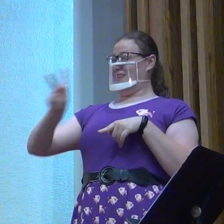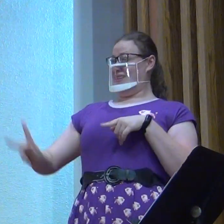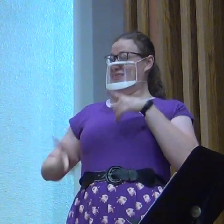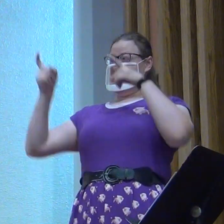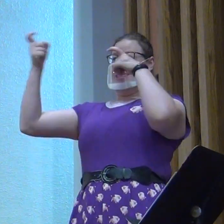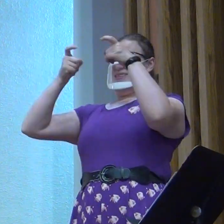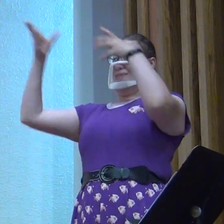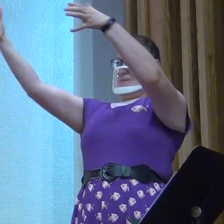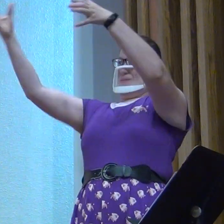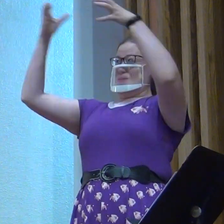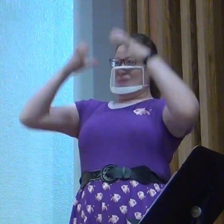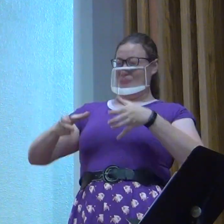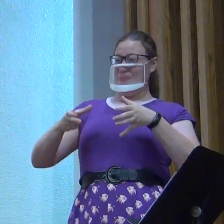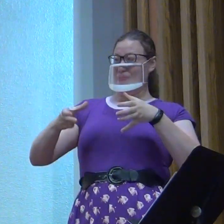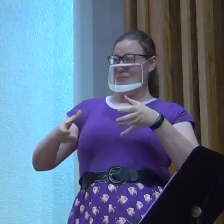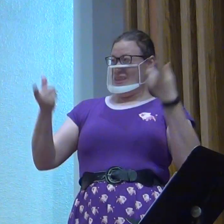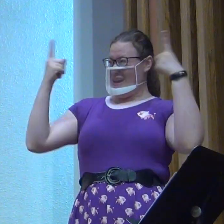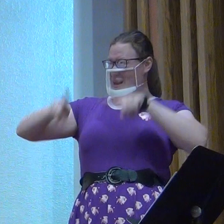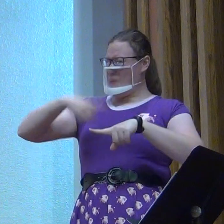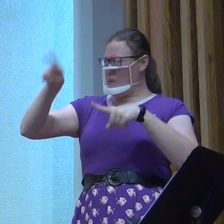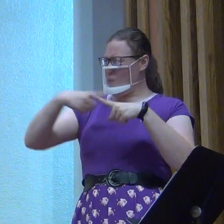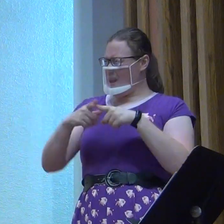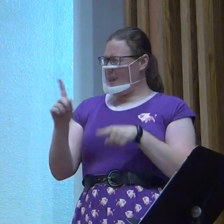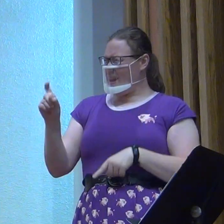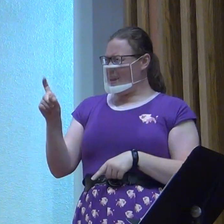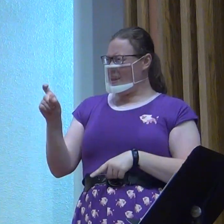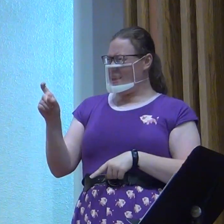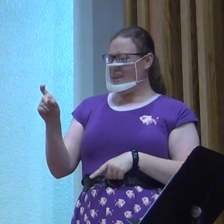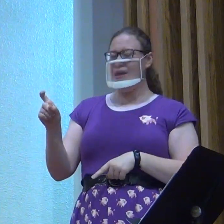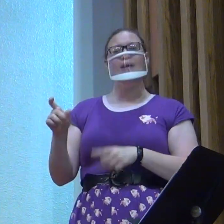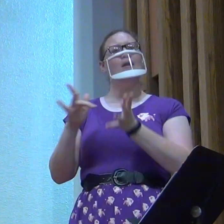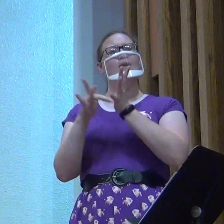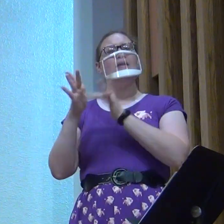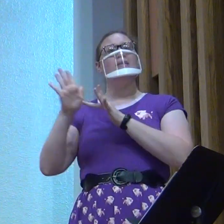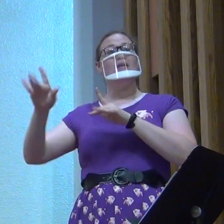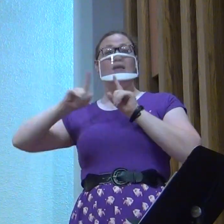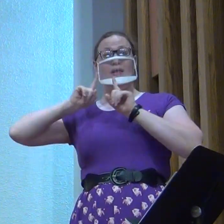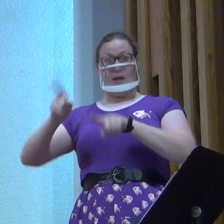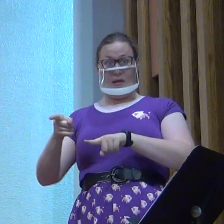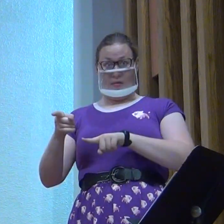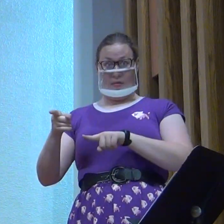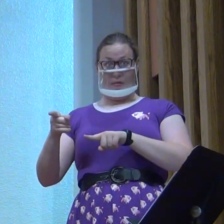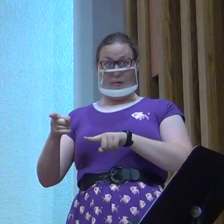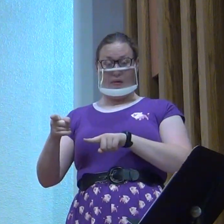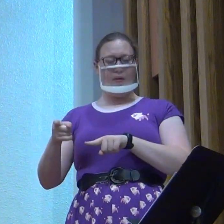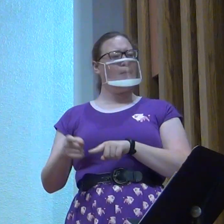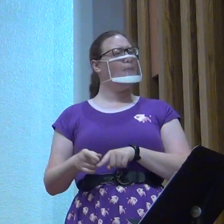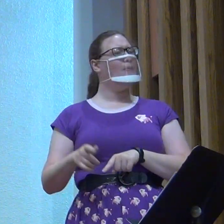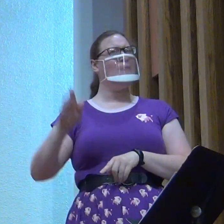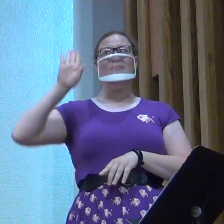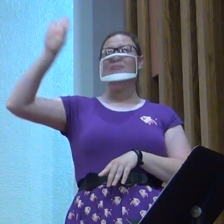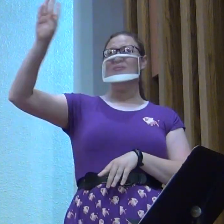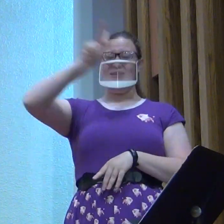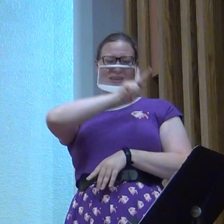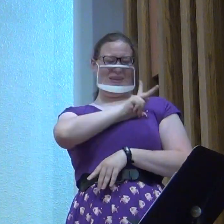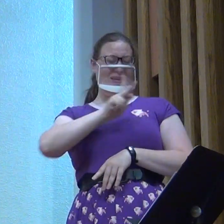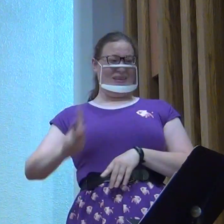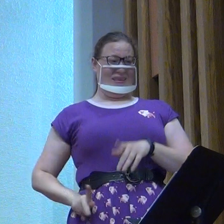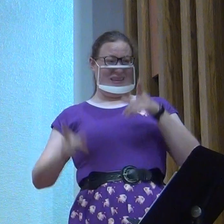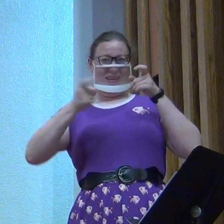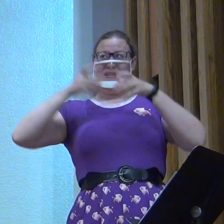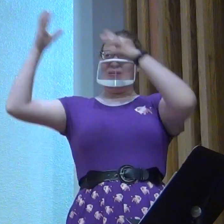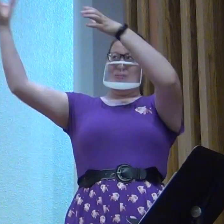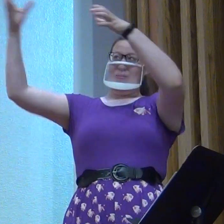would come, there in verse 20. Here is Jesus' answer. The kingdom of God